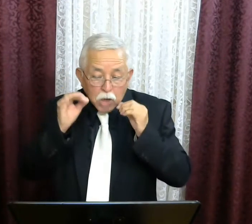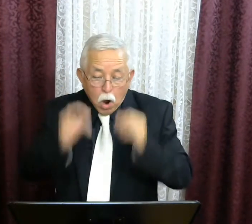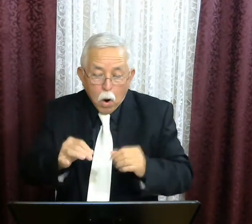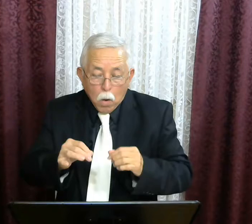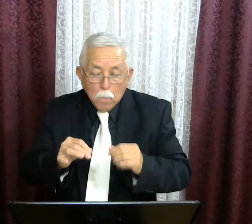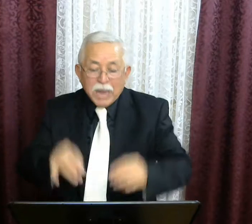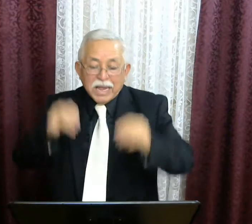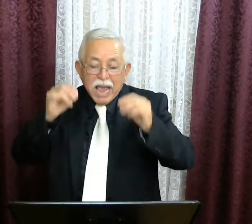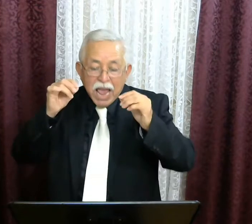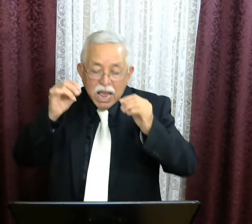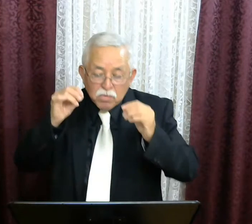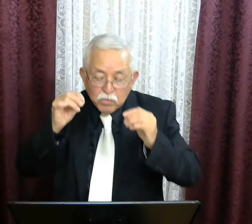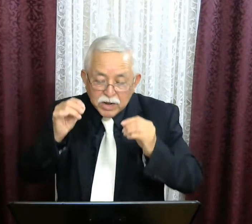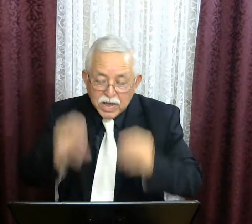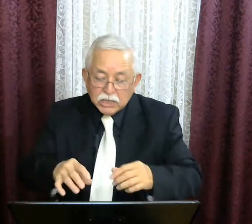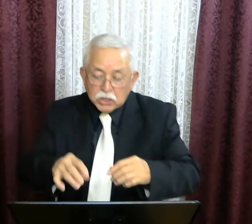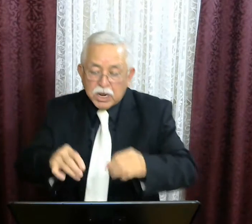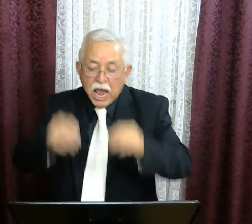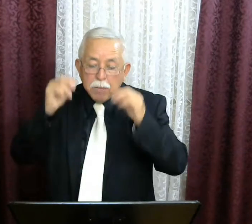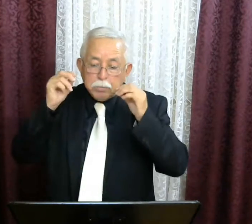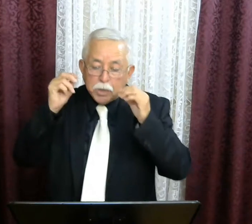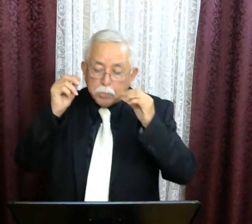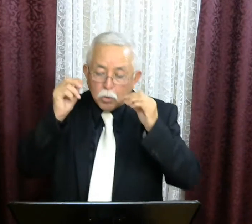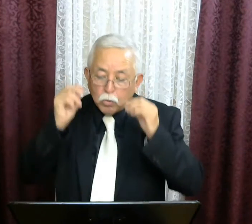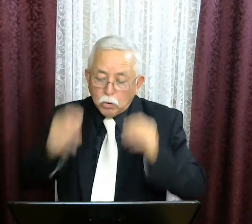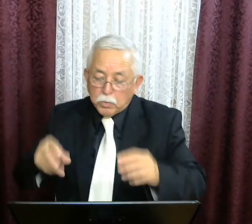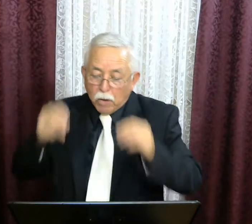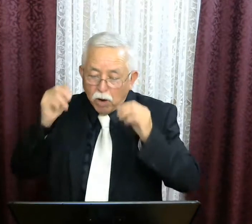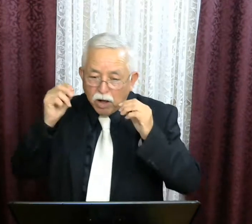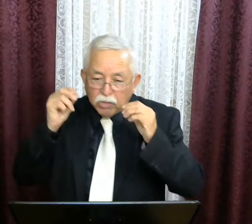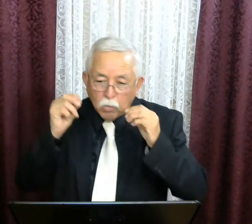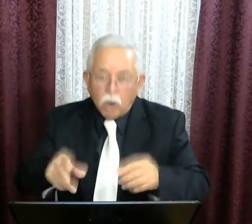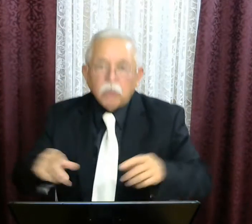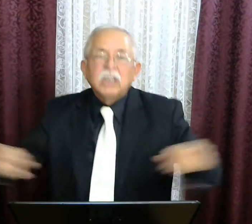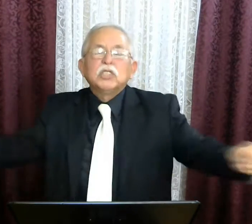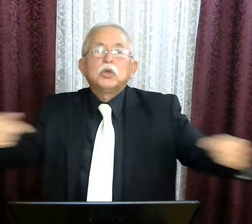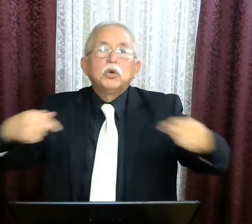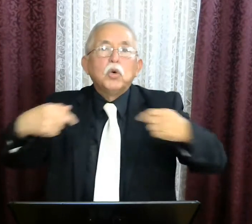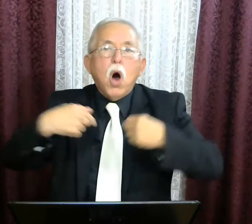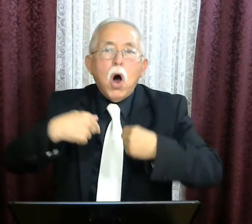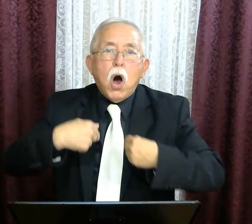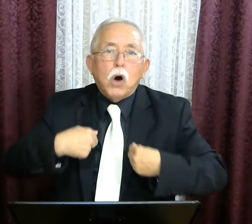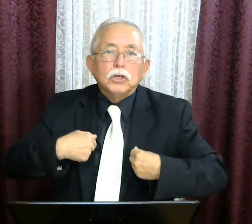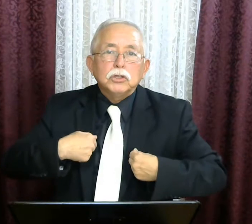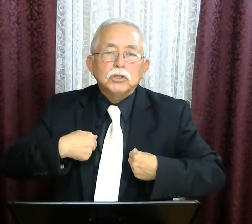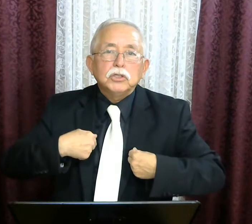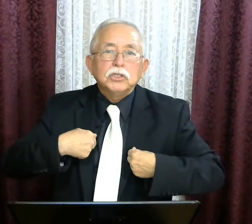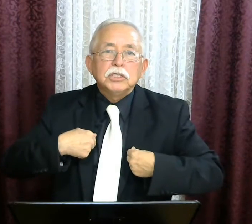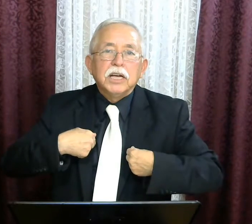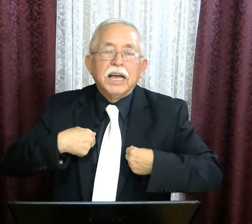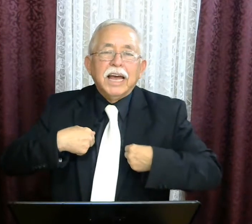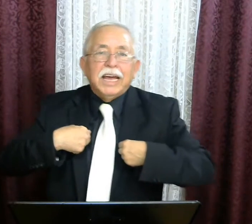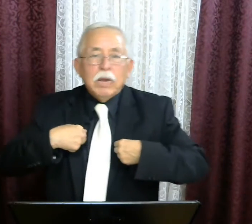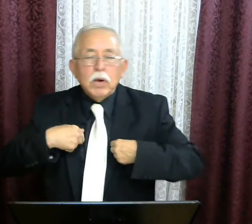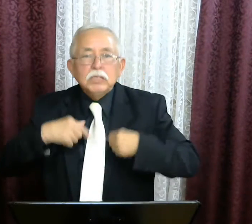known by every nation and people group around the world through us. He wants to